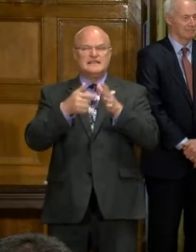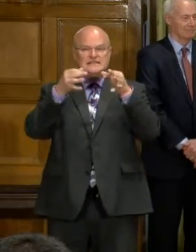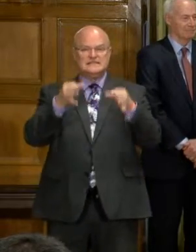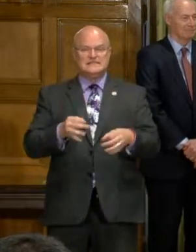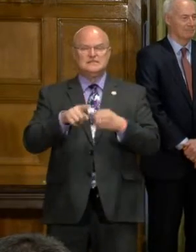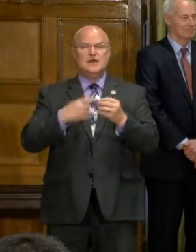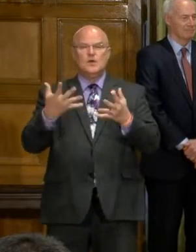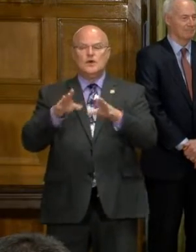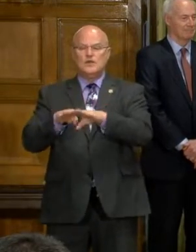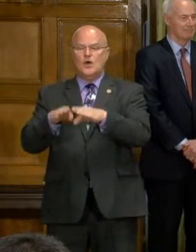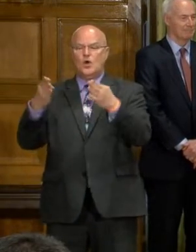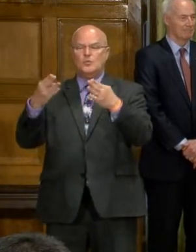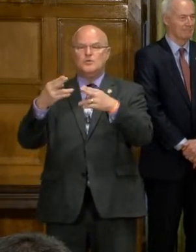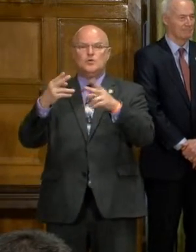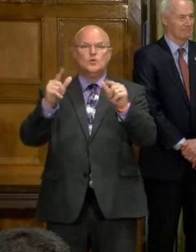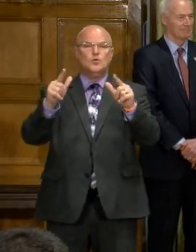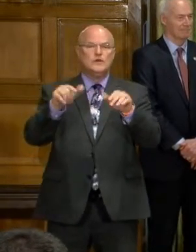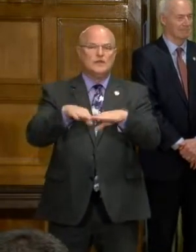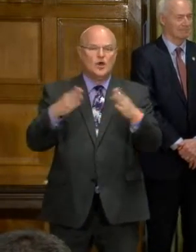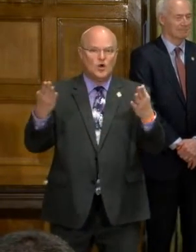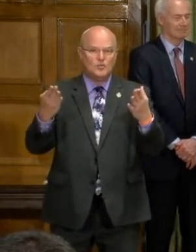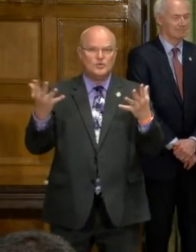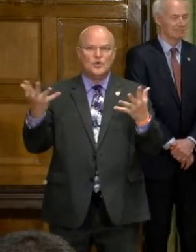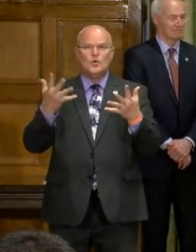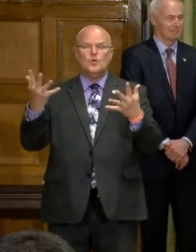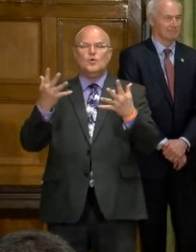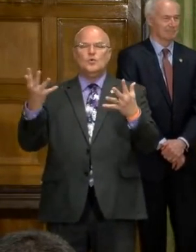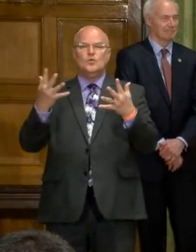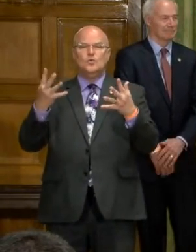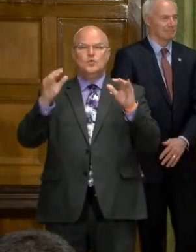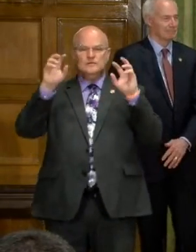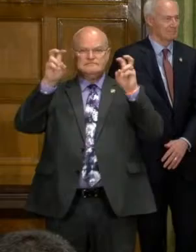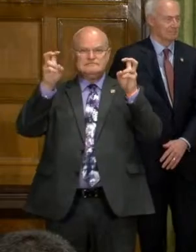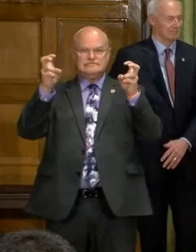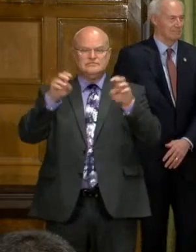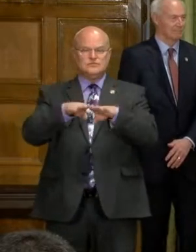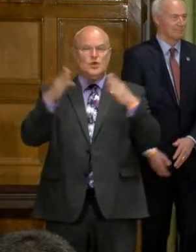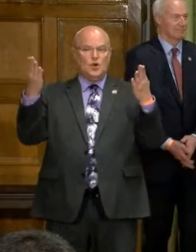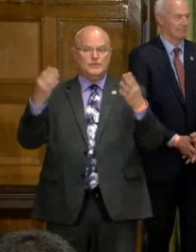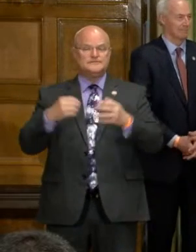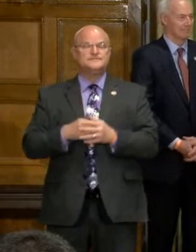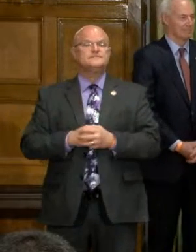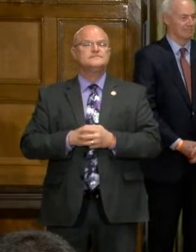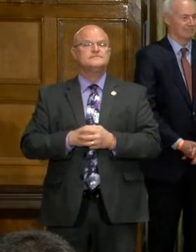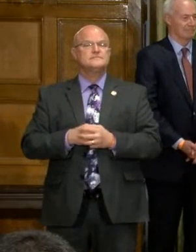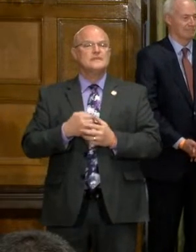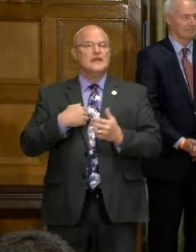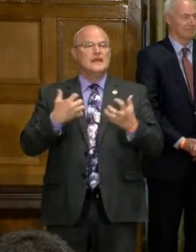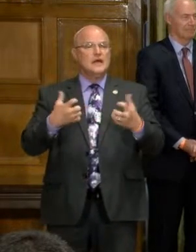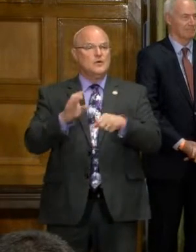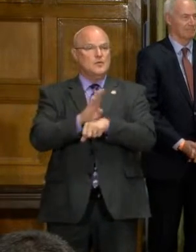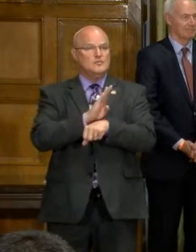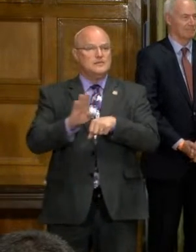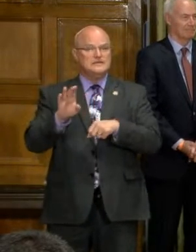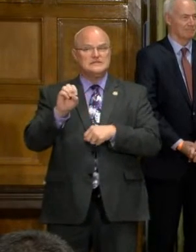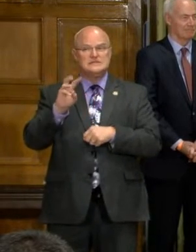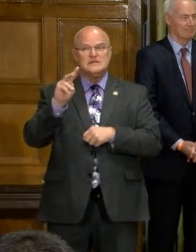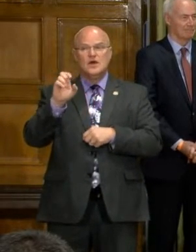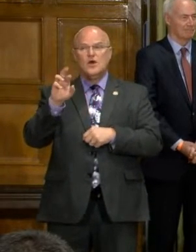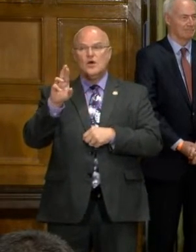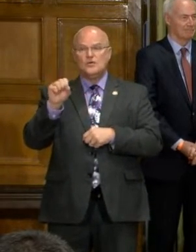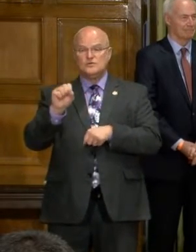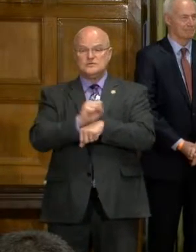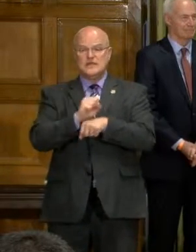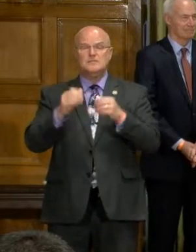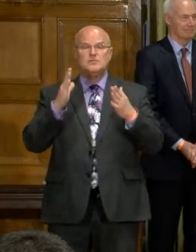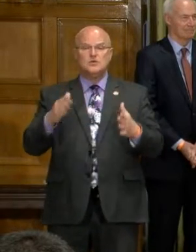decisions about what to open, how soon to open, and under what parameters do we open things. And then also I want the business owners and